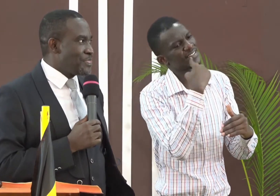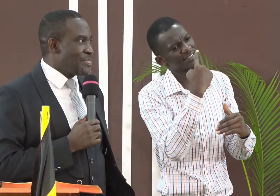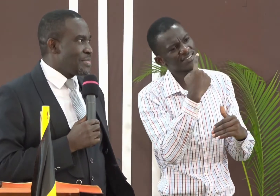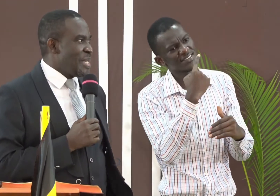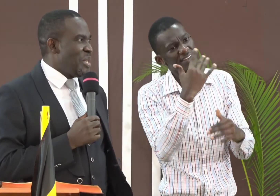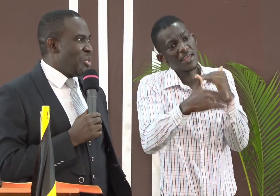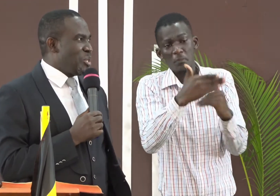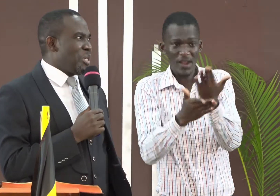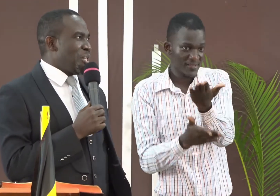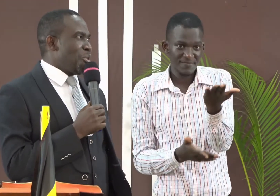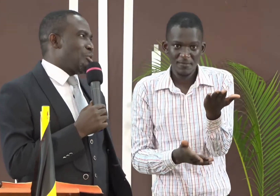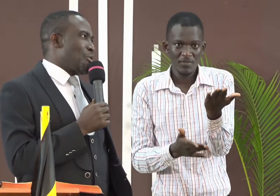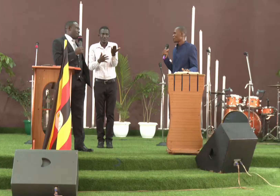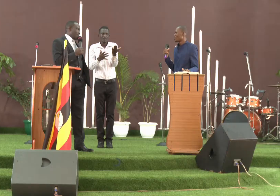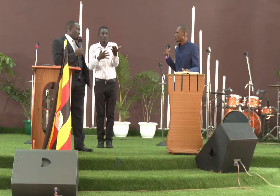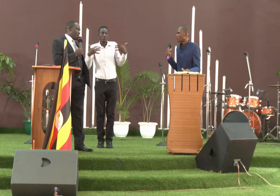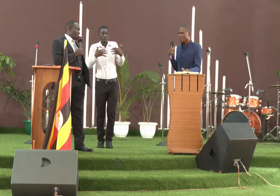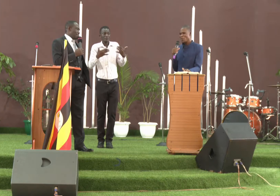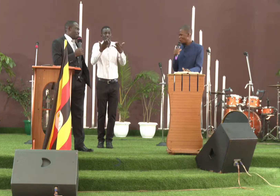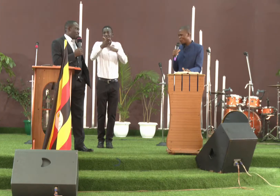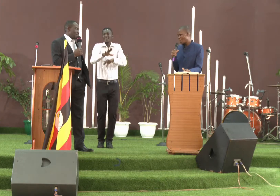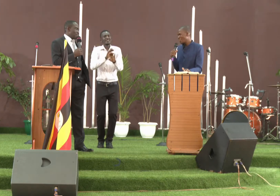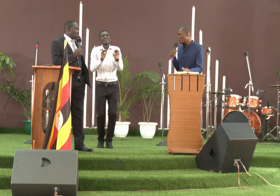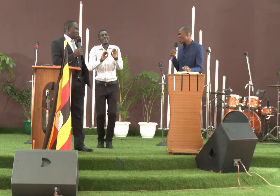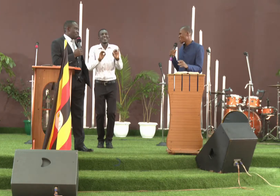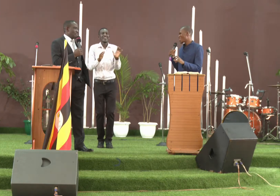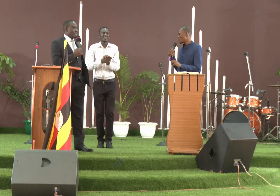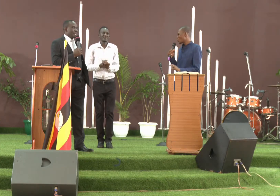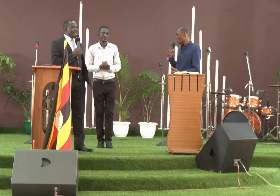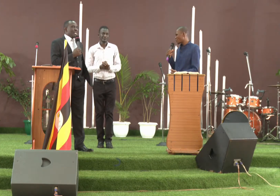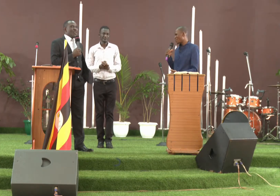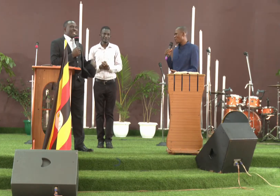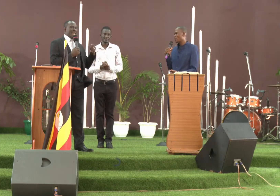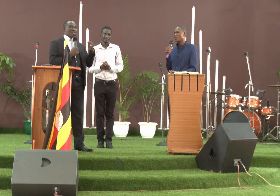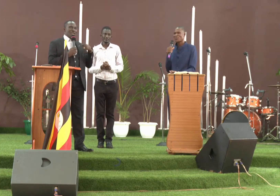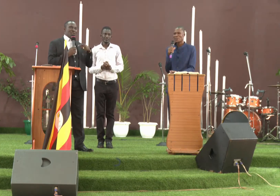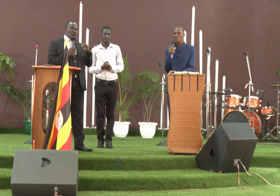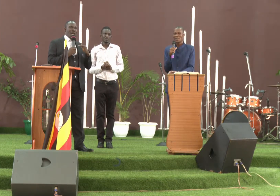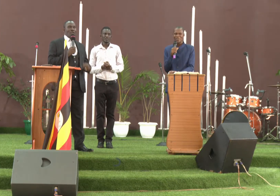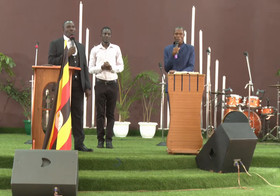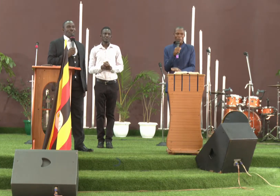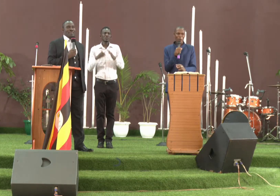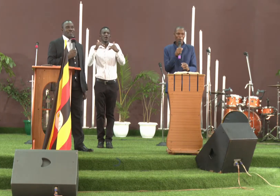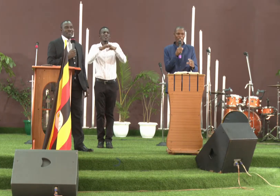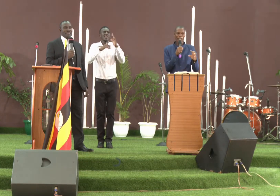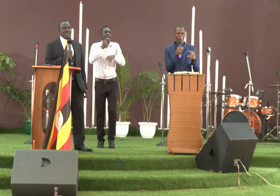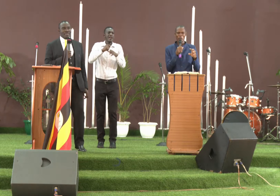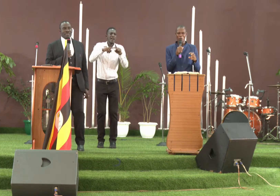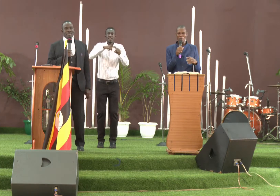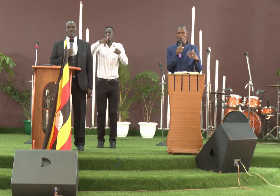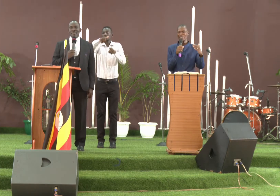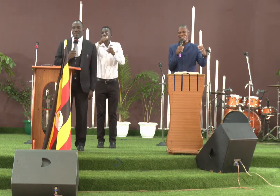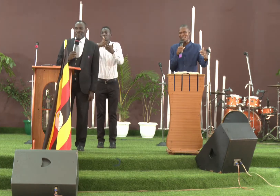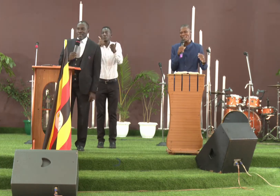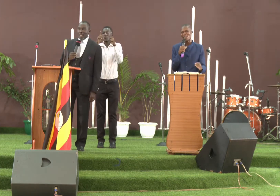Please look at your neighbor and tell them, neighbor. Don't fear. You've not yet come to your deathbed. So don't kill